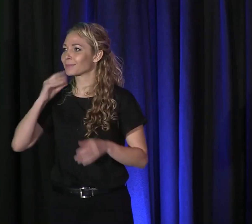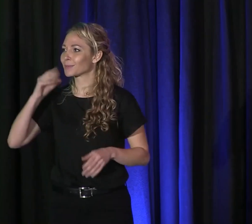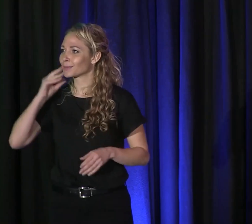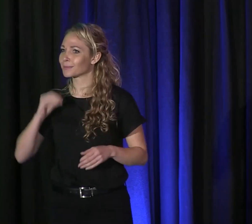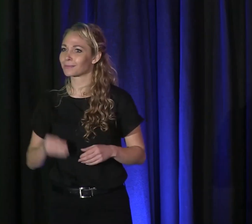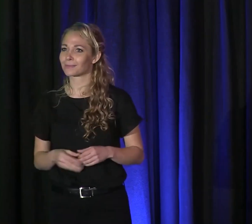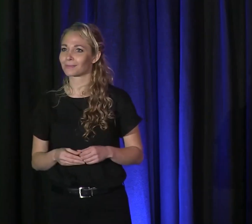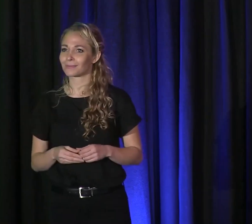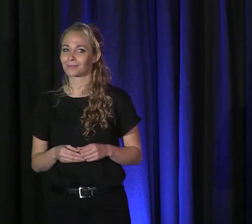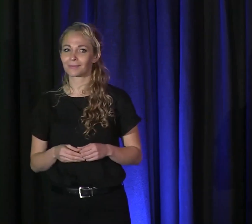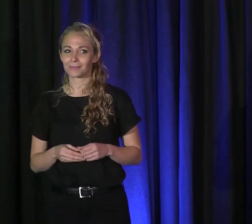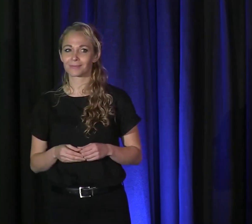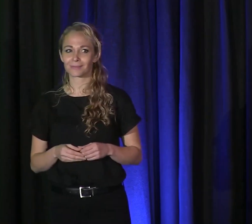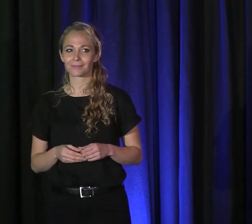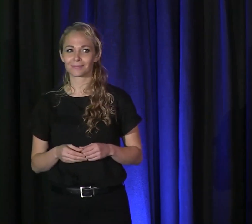intelligence related to interpreting.